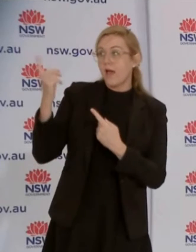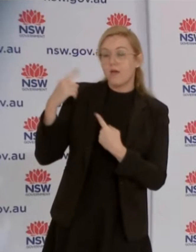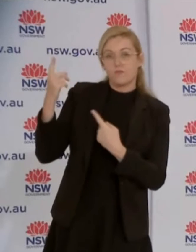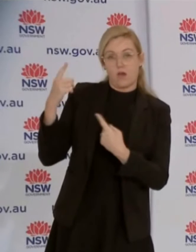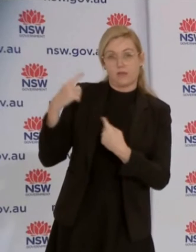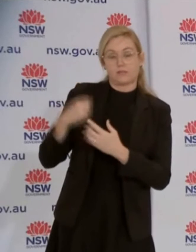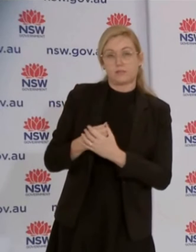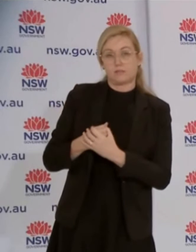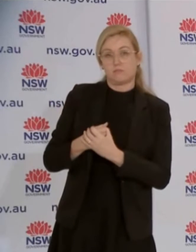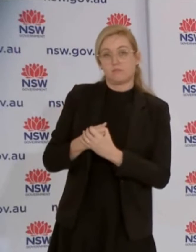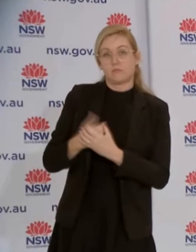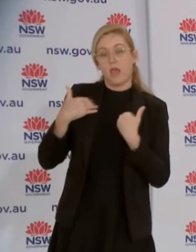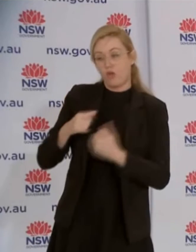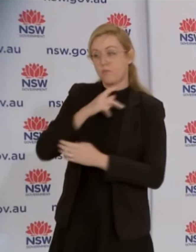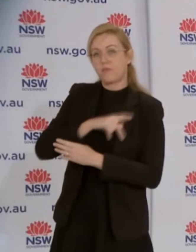through